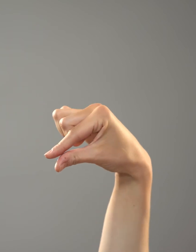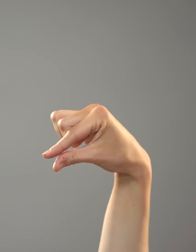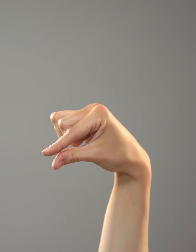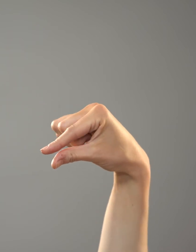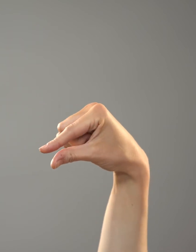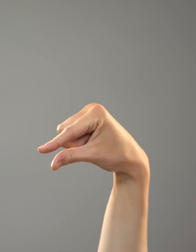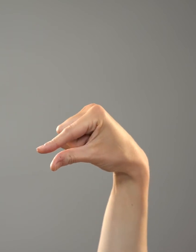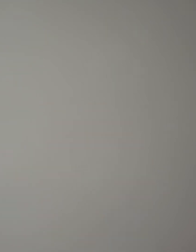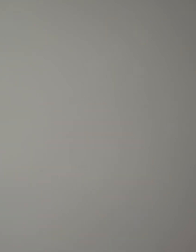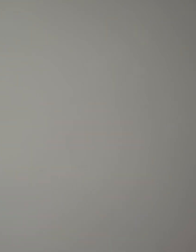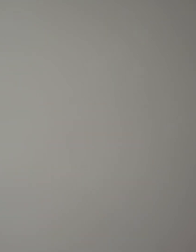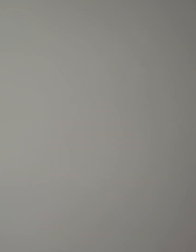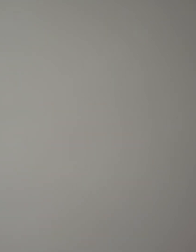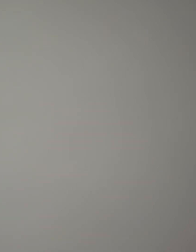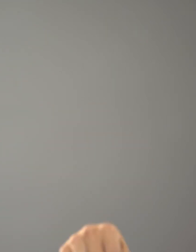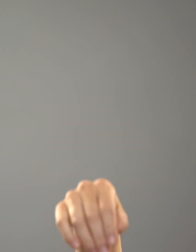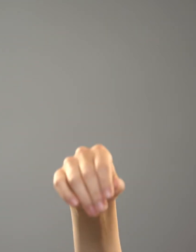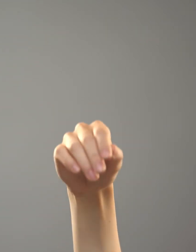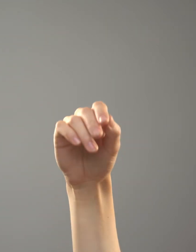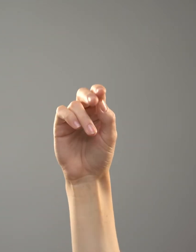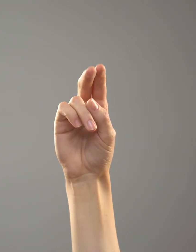Q